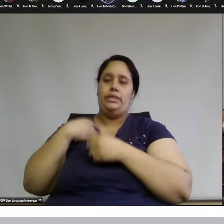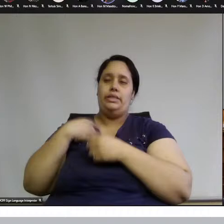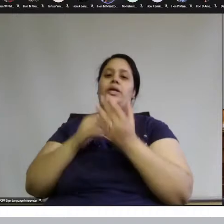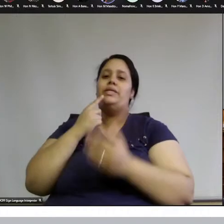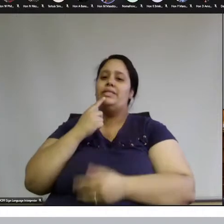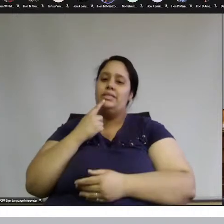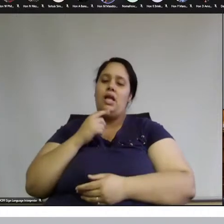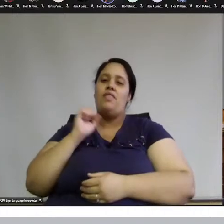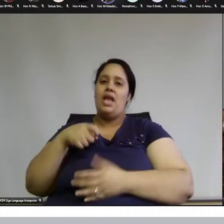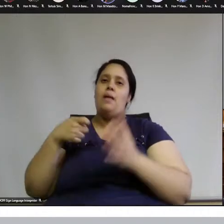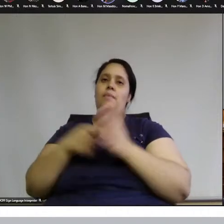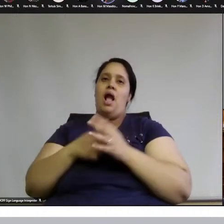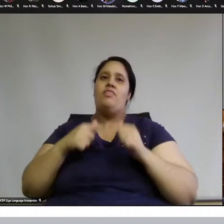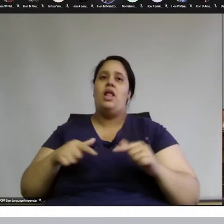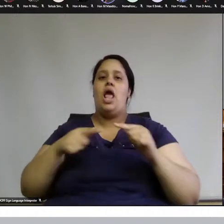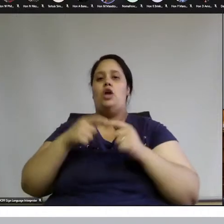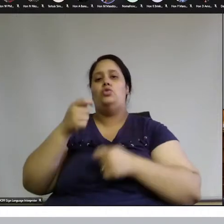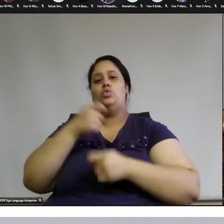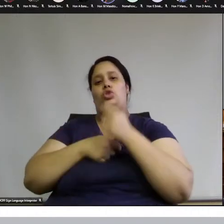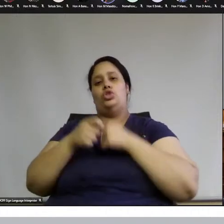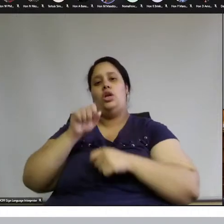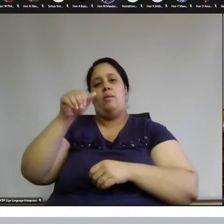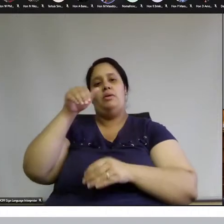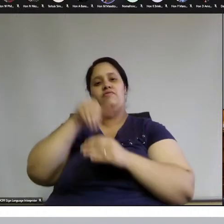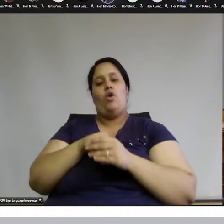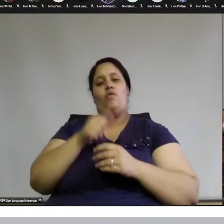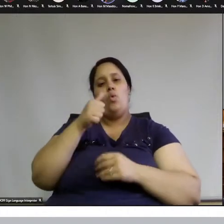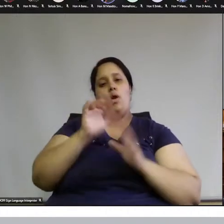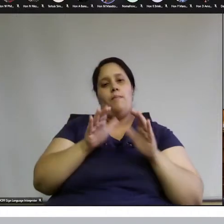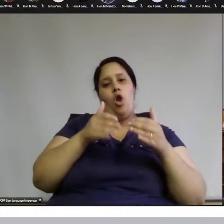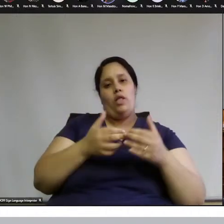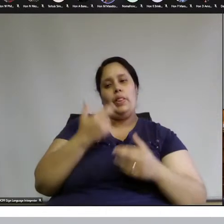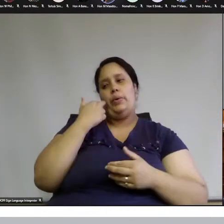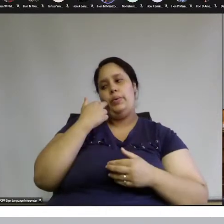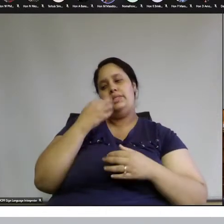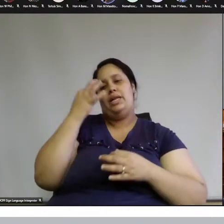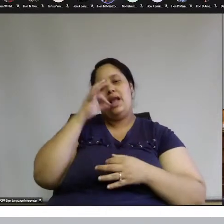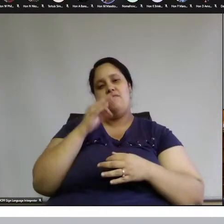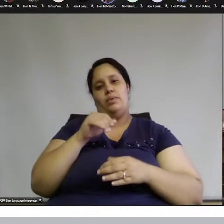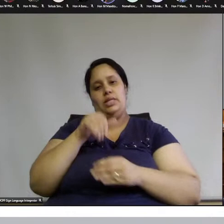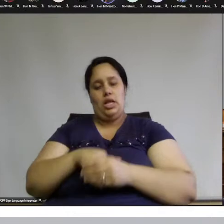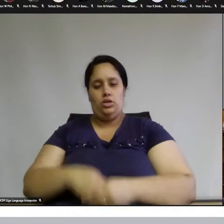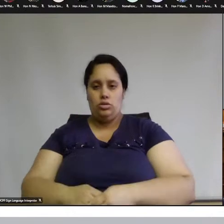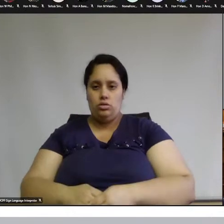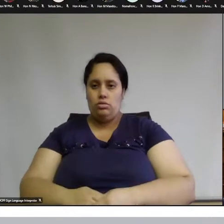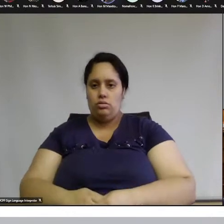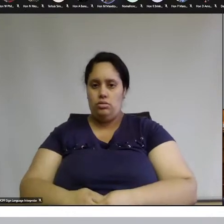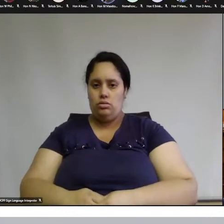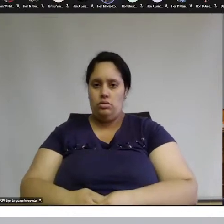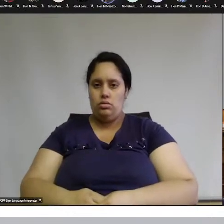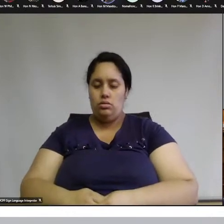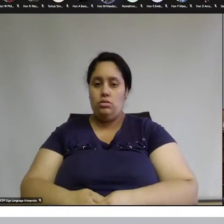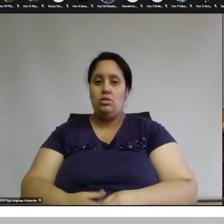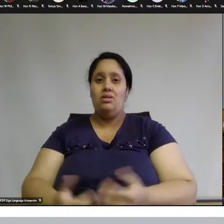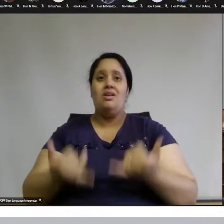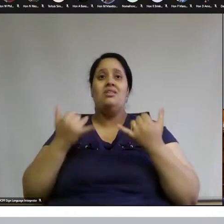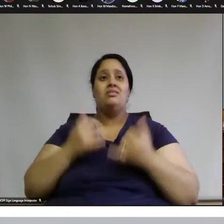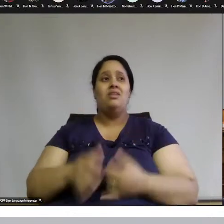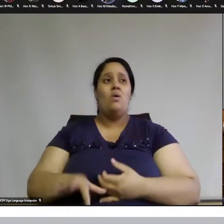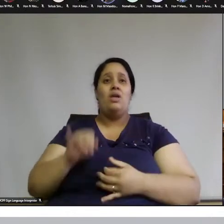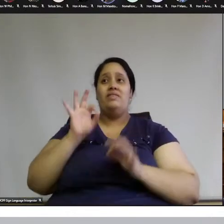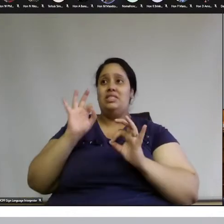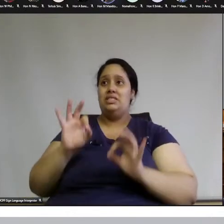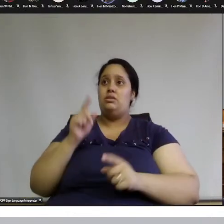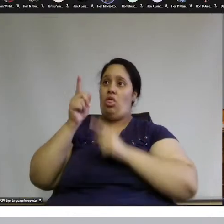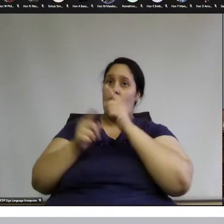could buy the land in exchange for voting for the Good Party in the recent government elections. Now, whether these allegations